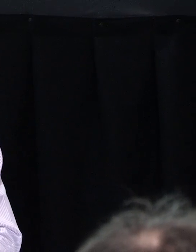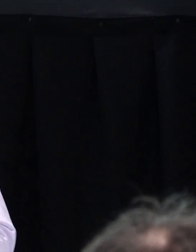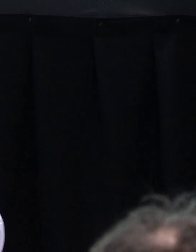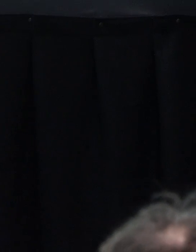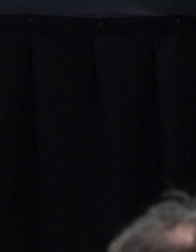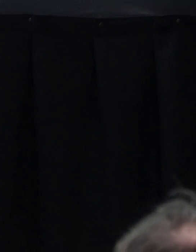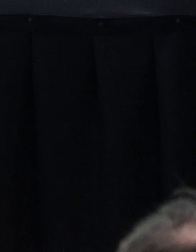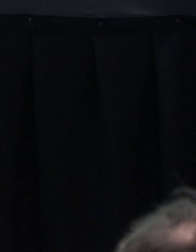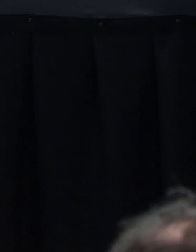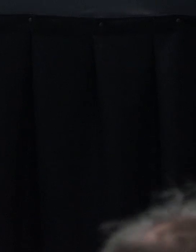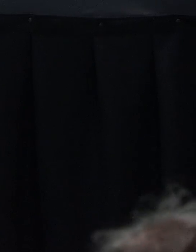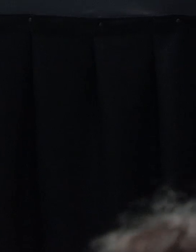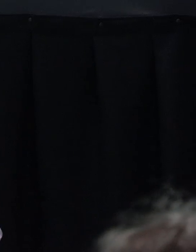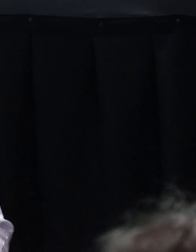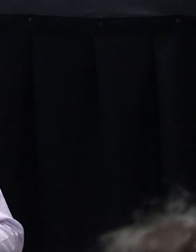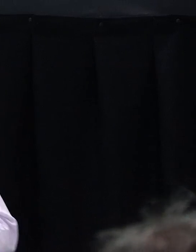Thank you.